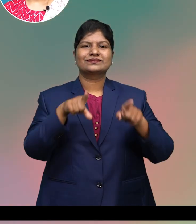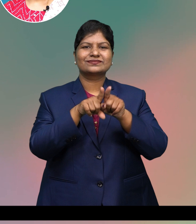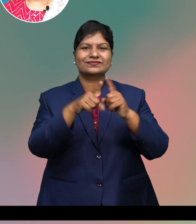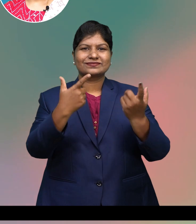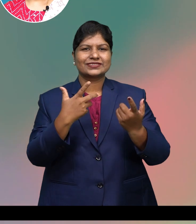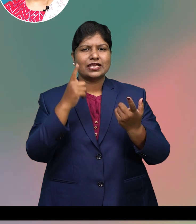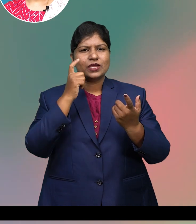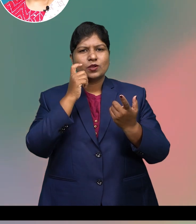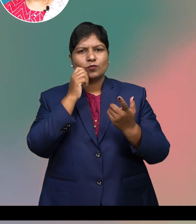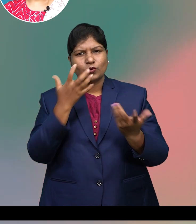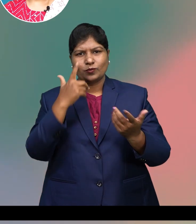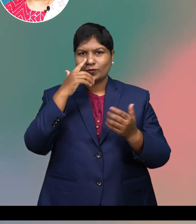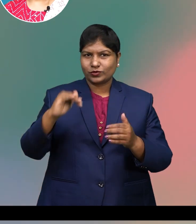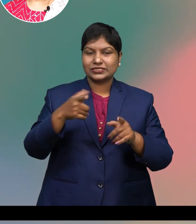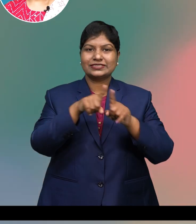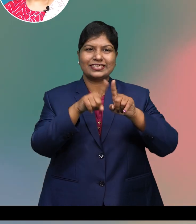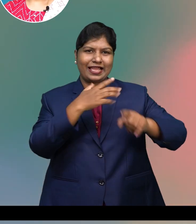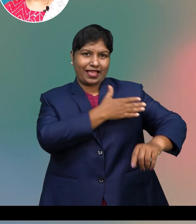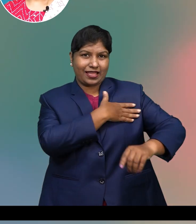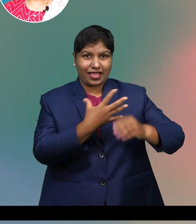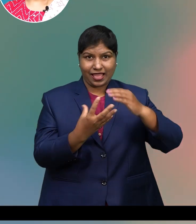axillary hair on the body.